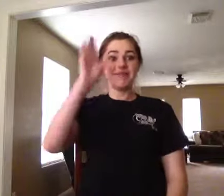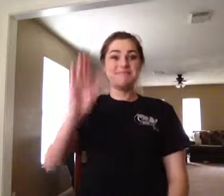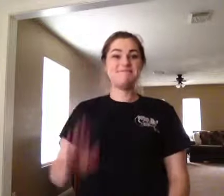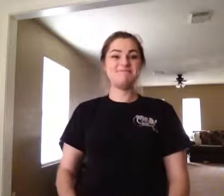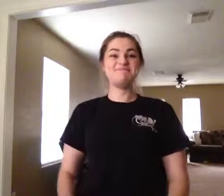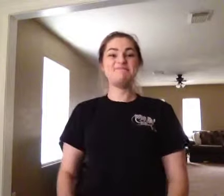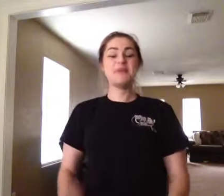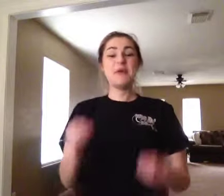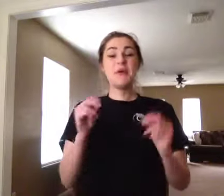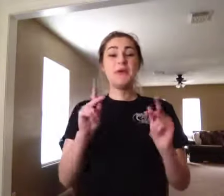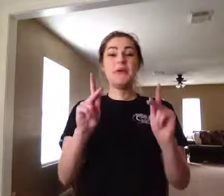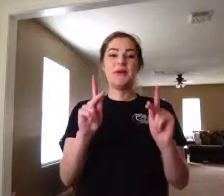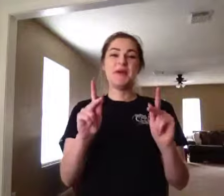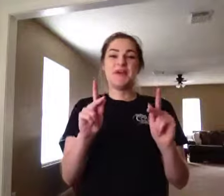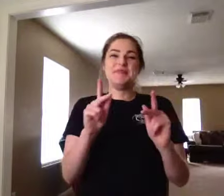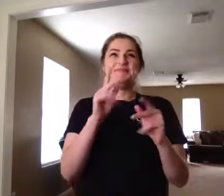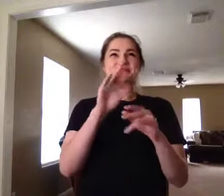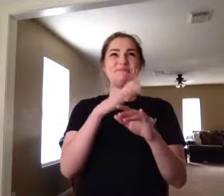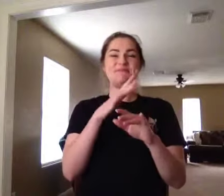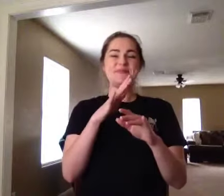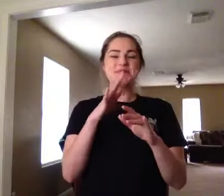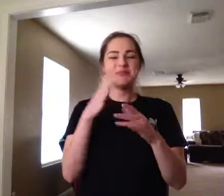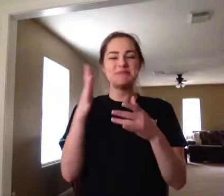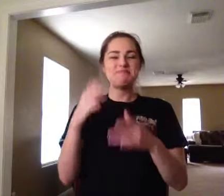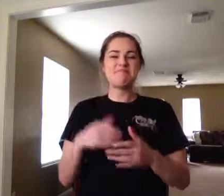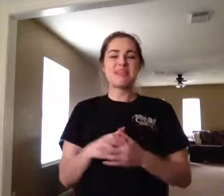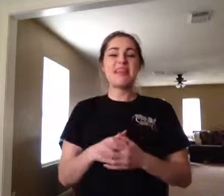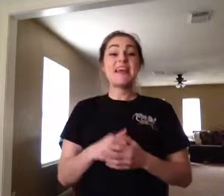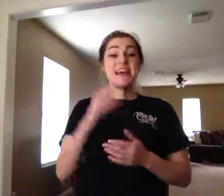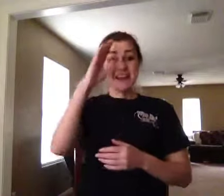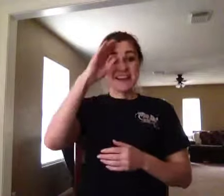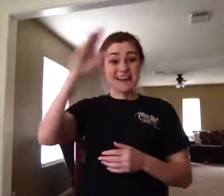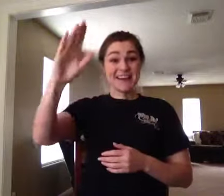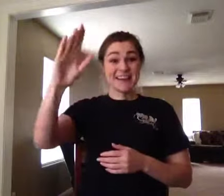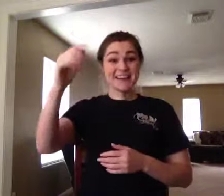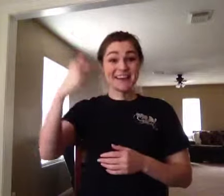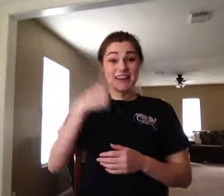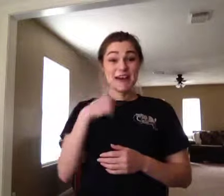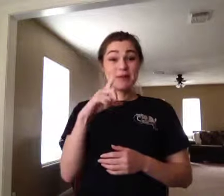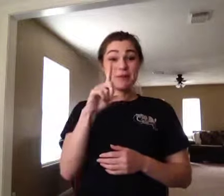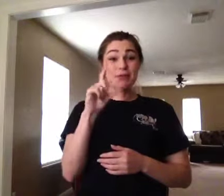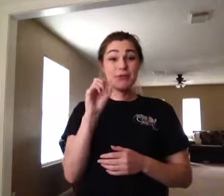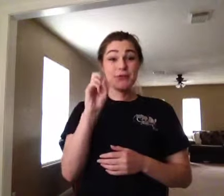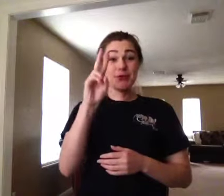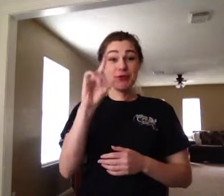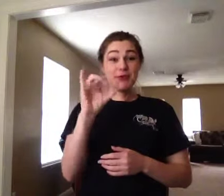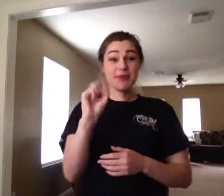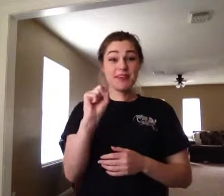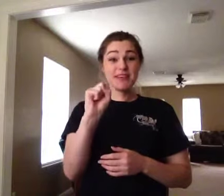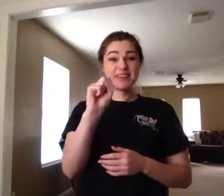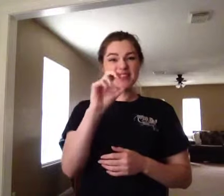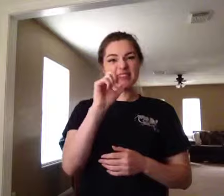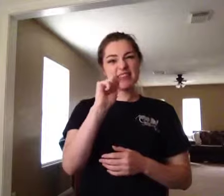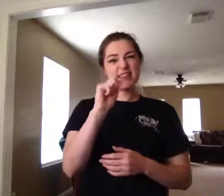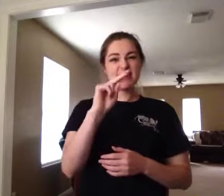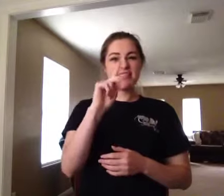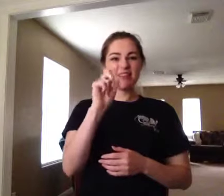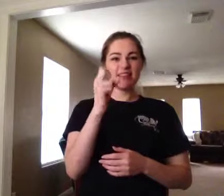was getting caught up with music there. Hi, I am Luis Anthony Ott, the video math tutor. Welcome